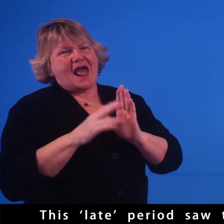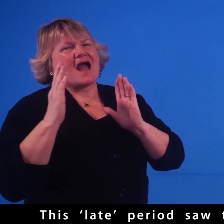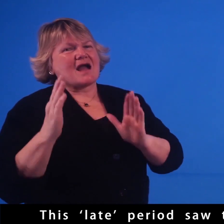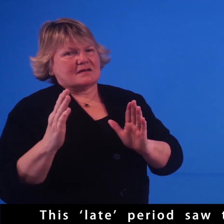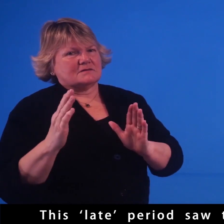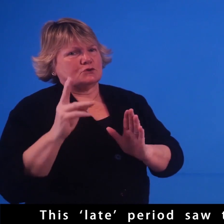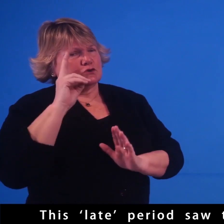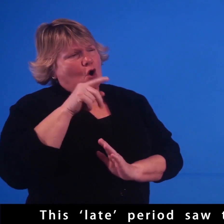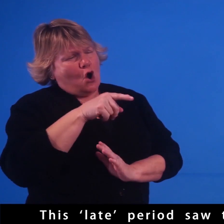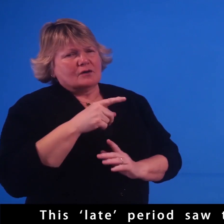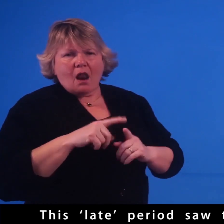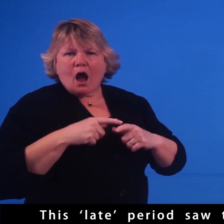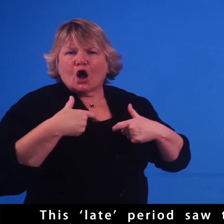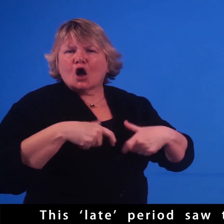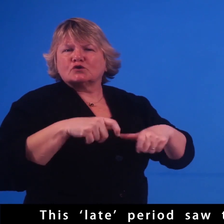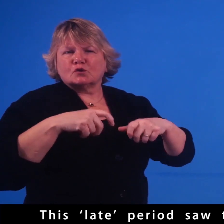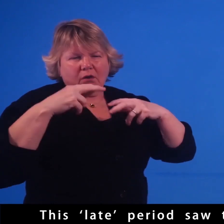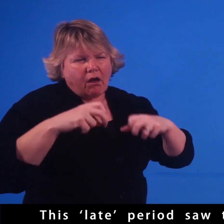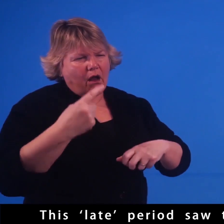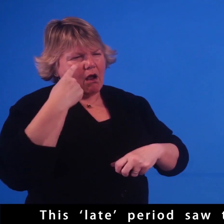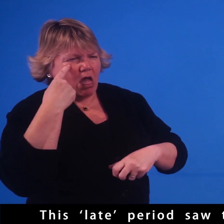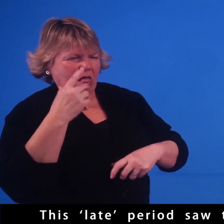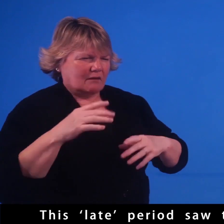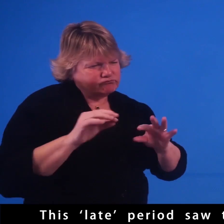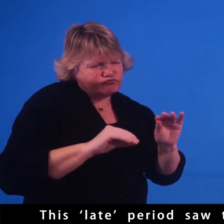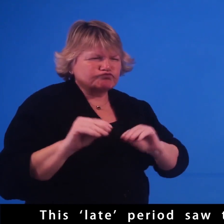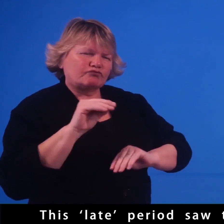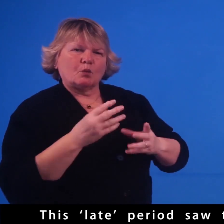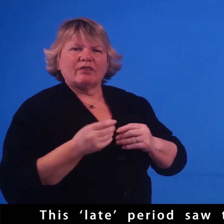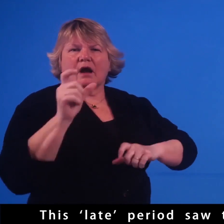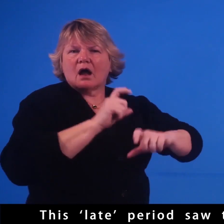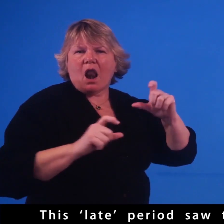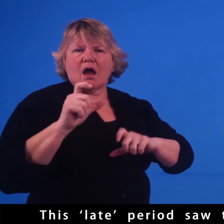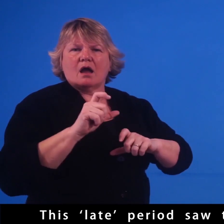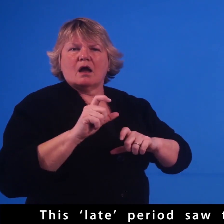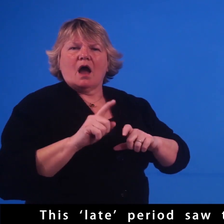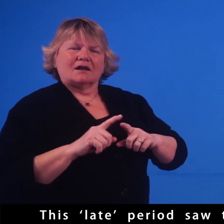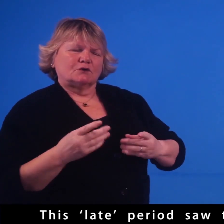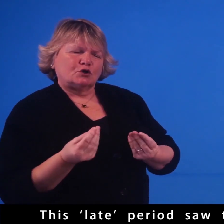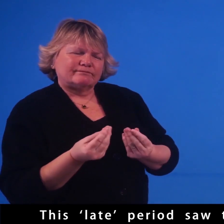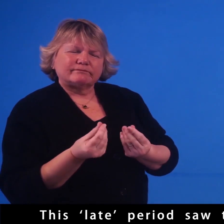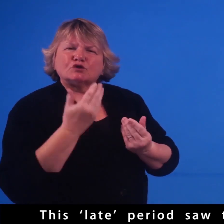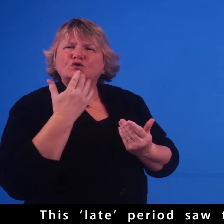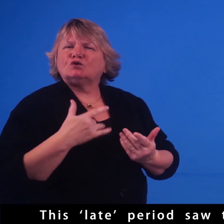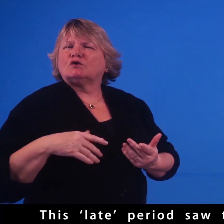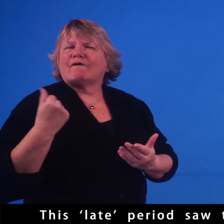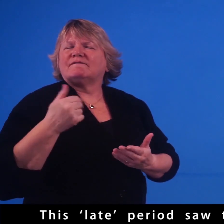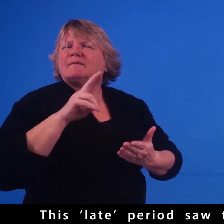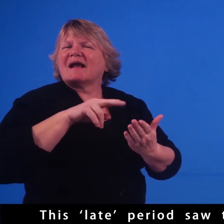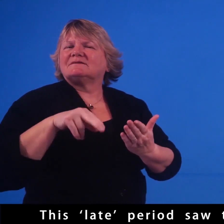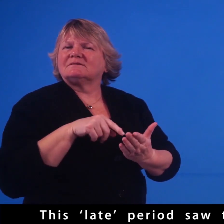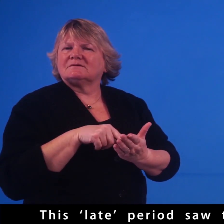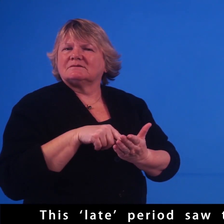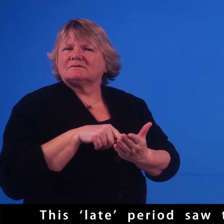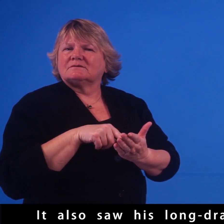This late period saw the continued exploration with colour and the sensuous use of paint.